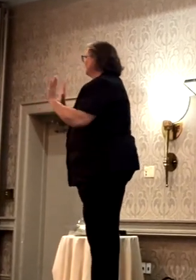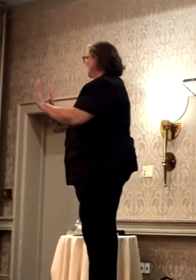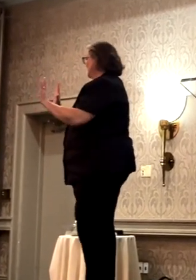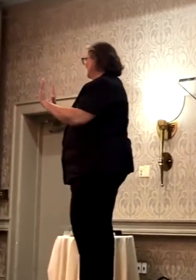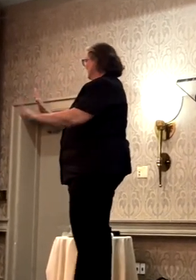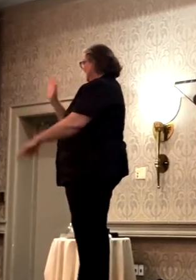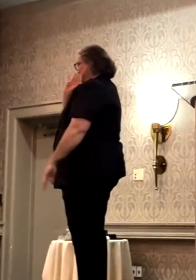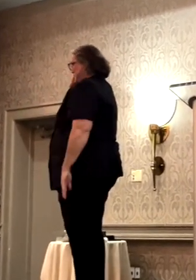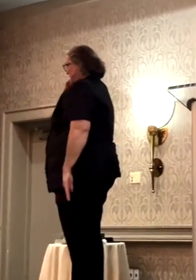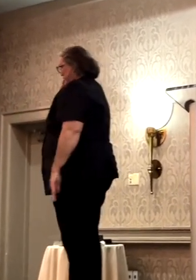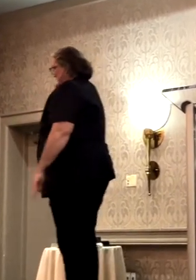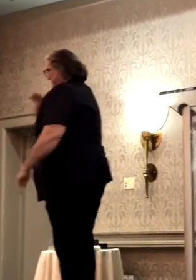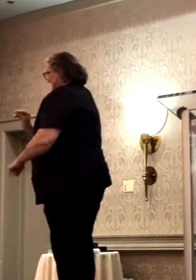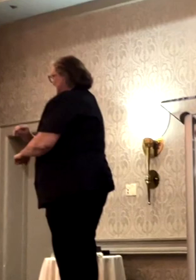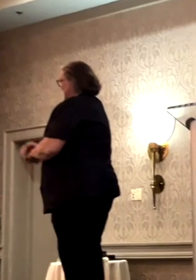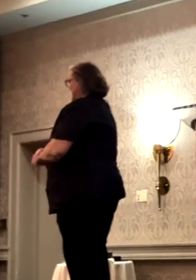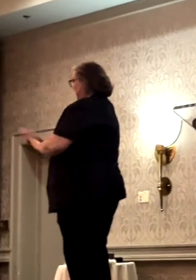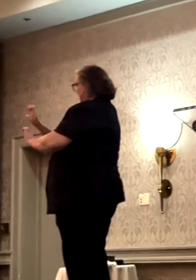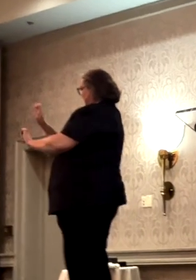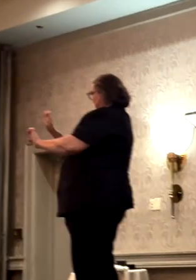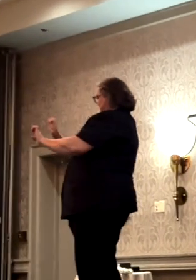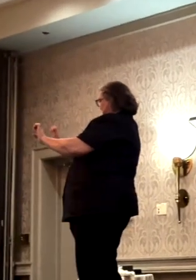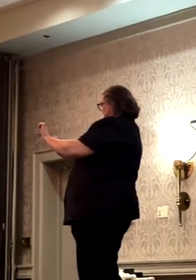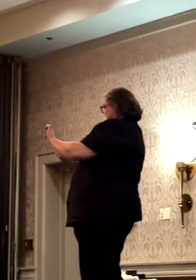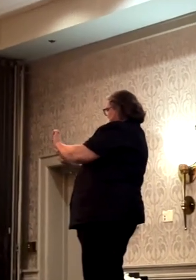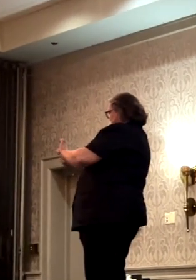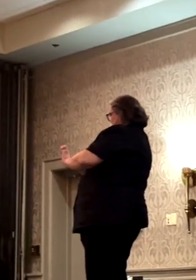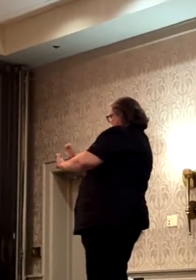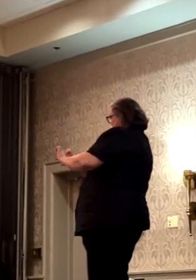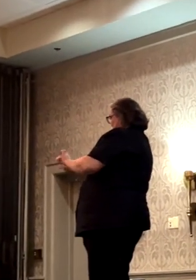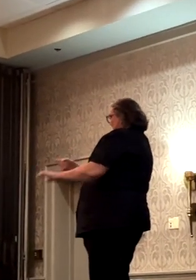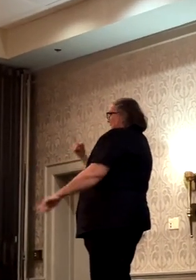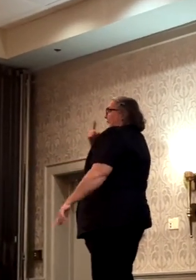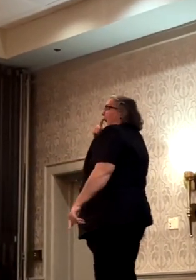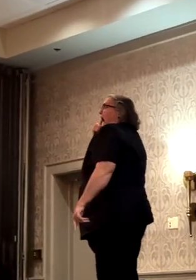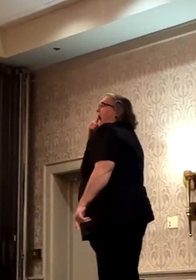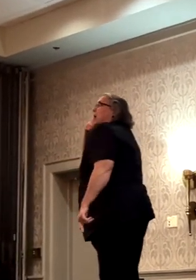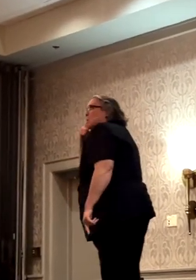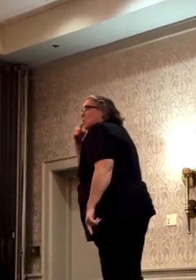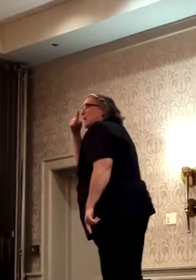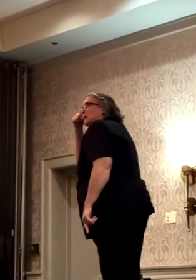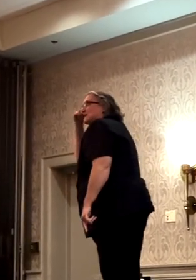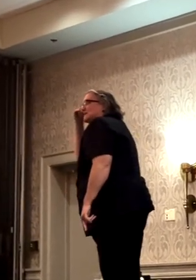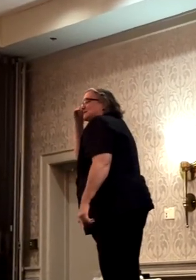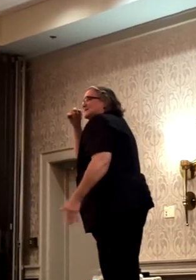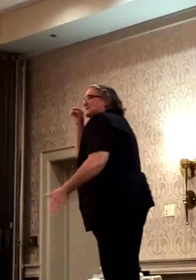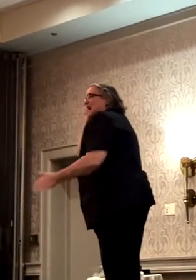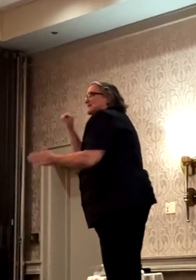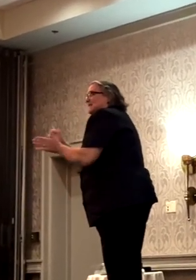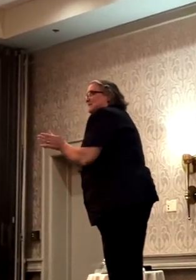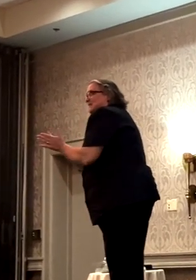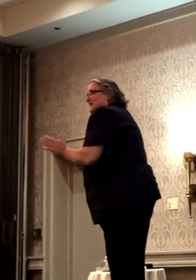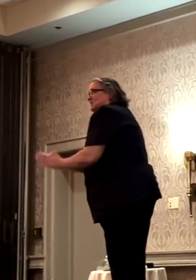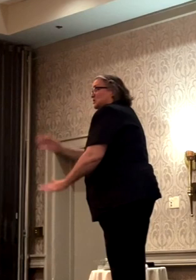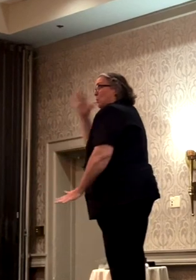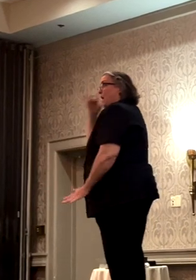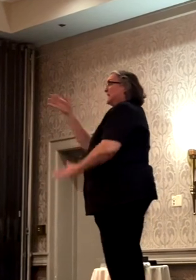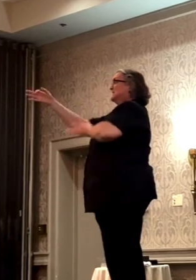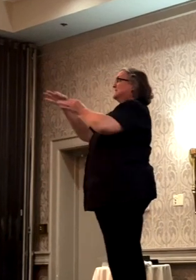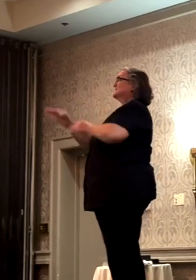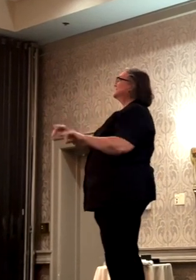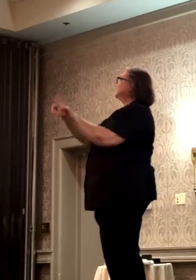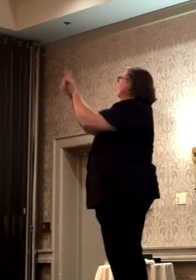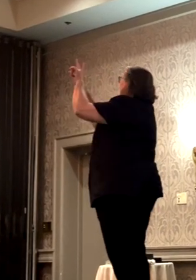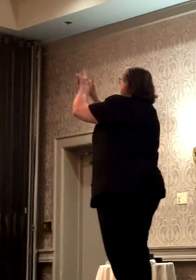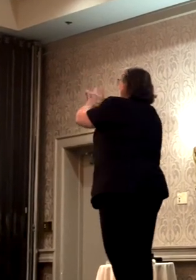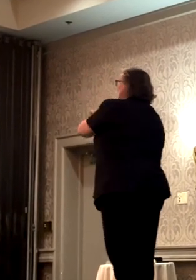experience and an experiment in eyewitness identification, because their descriptions were all over the